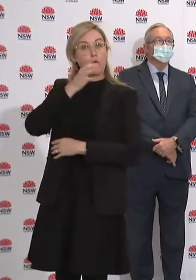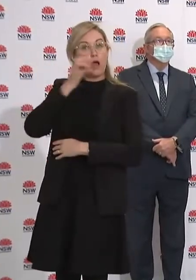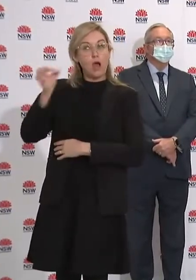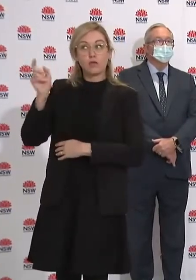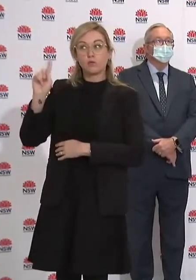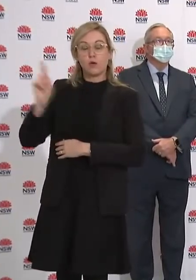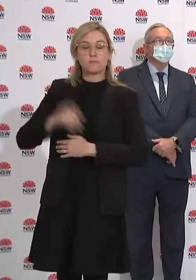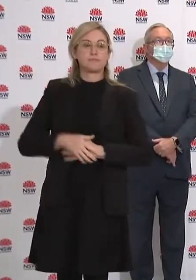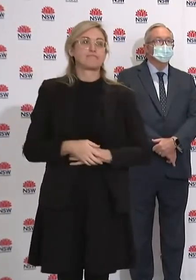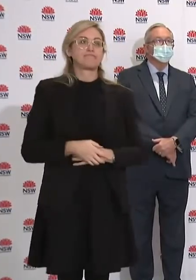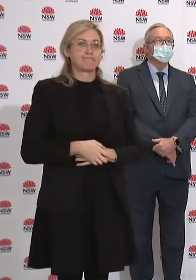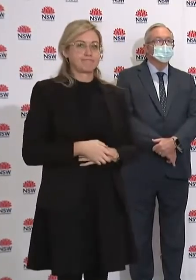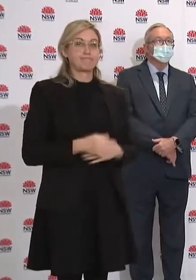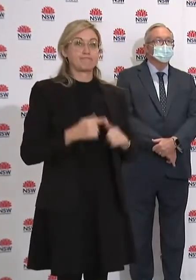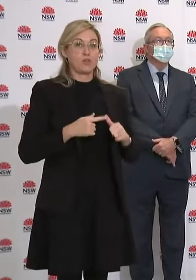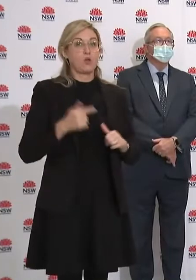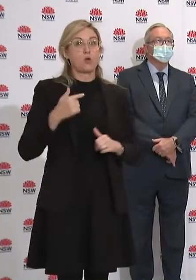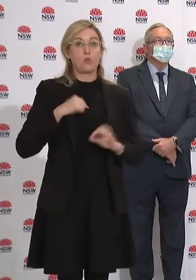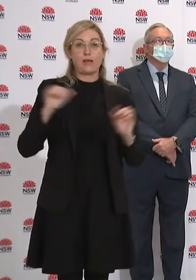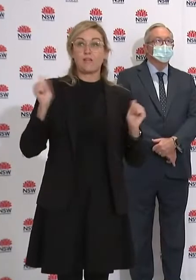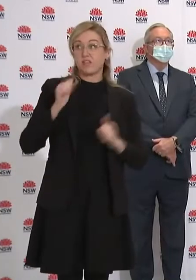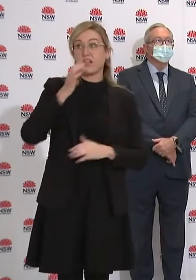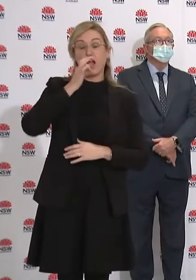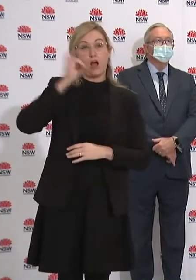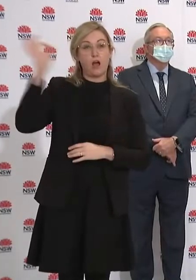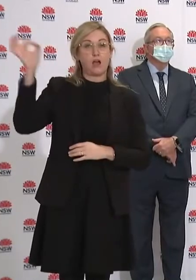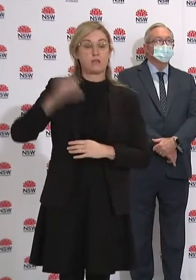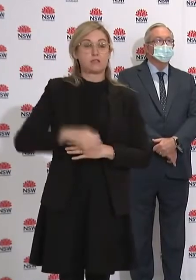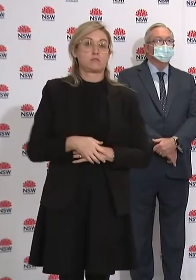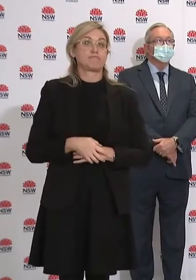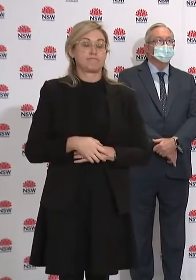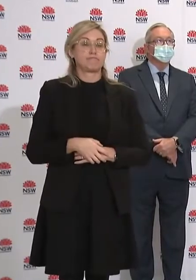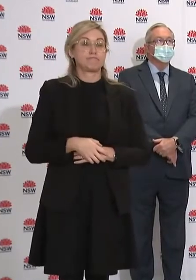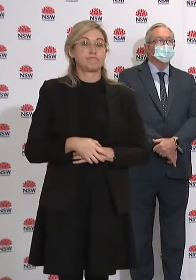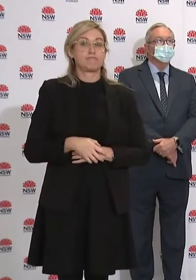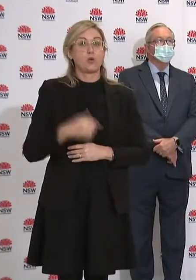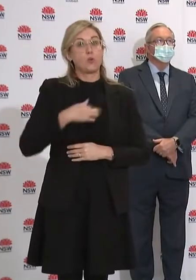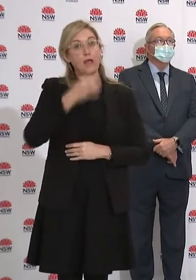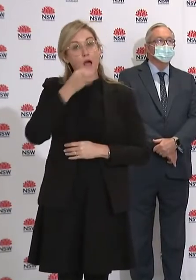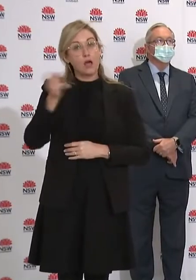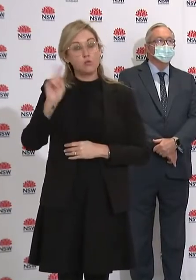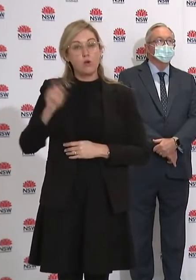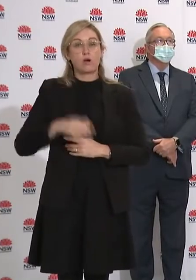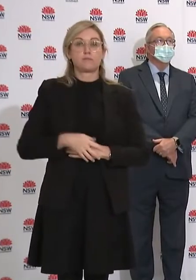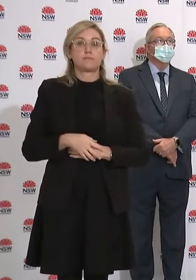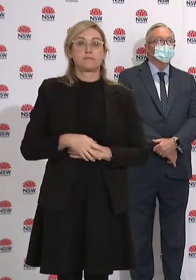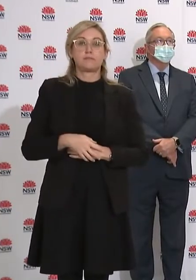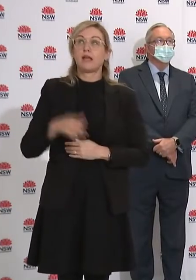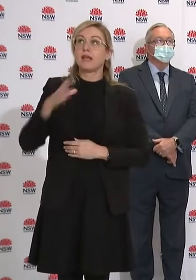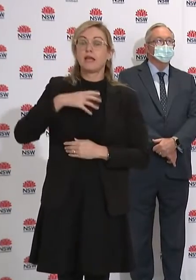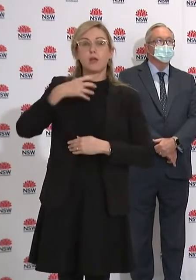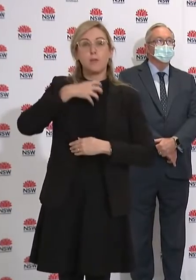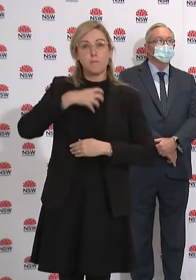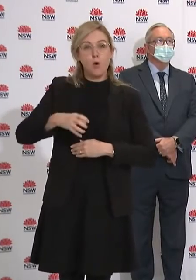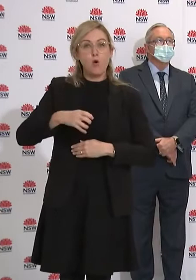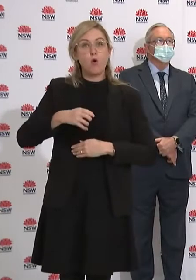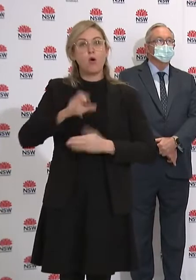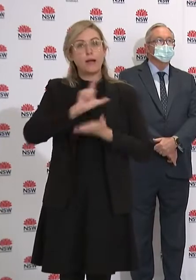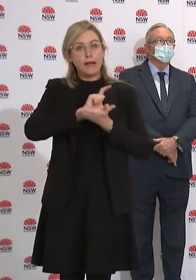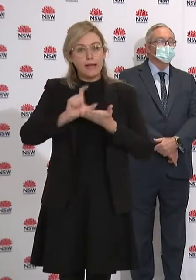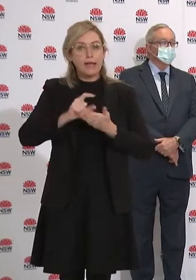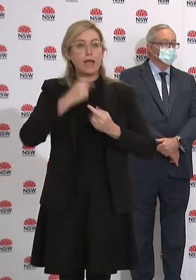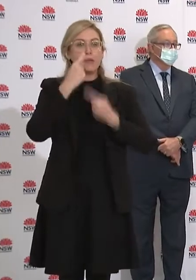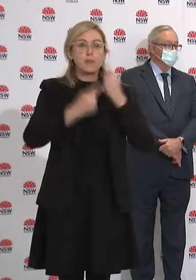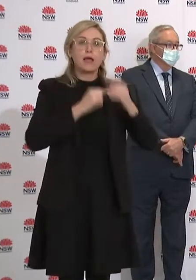request has already gone through officials. Our request includes clear messaging around the AstraZeneca to make sure that we utilise all